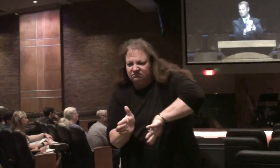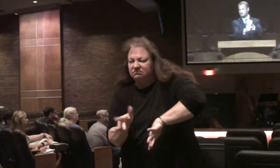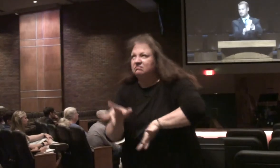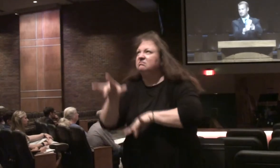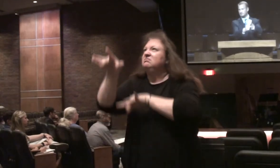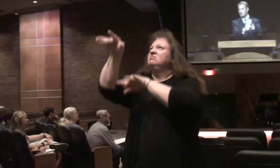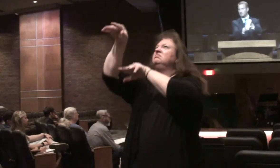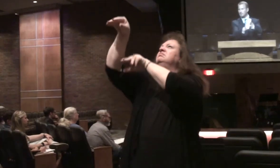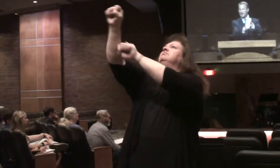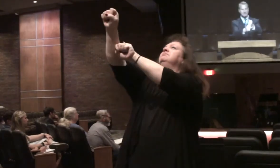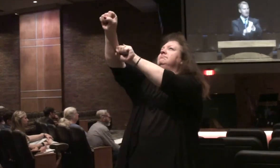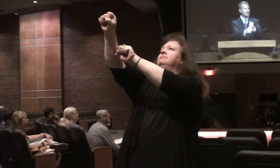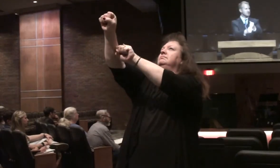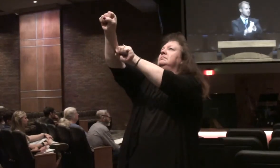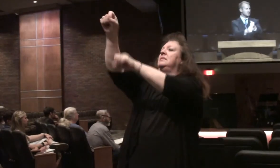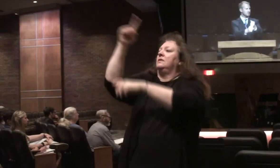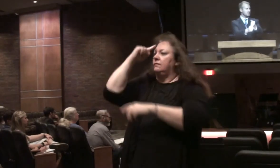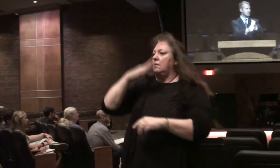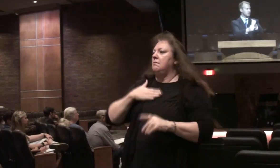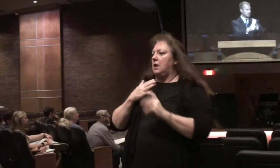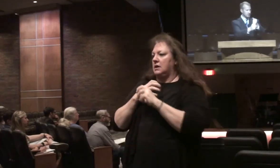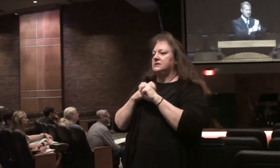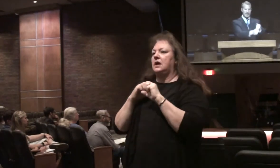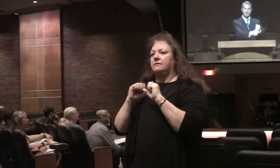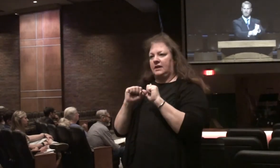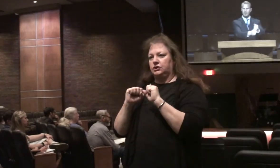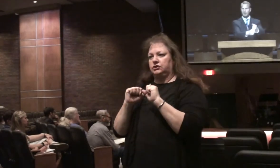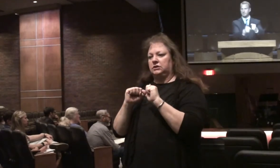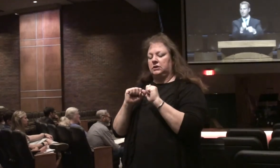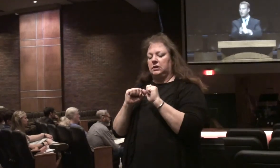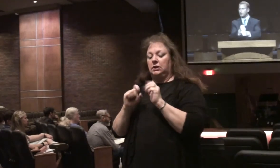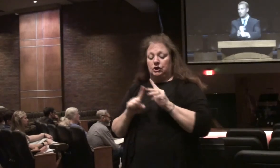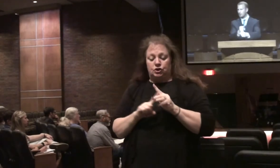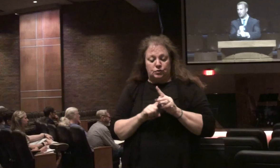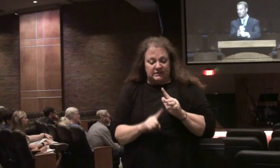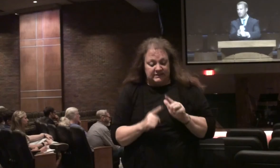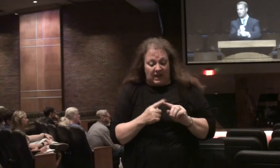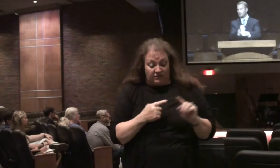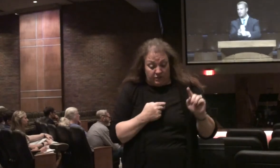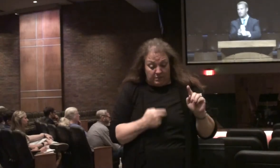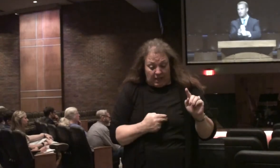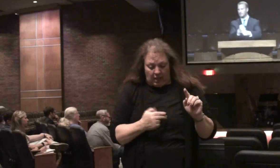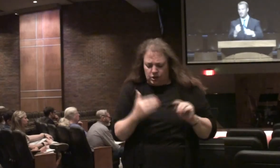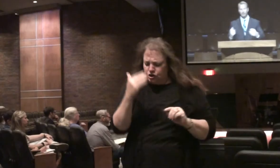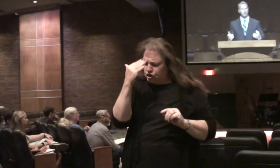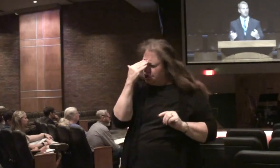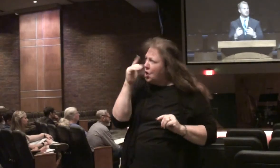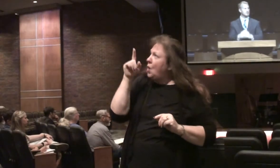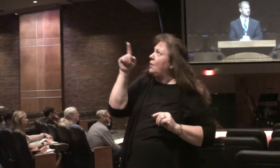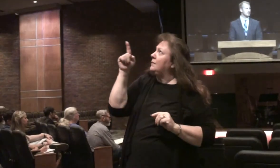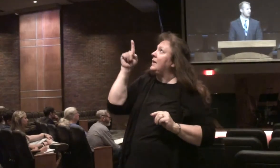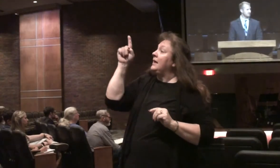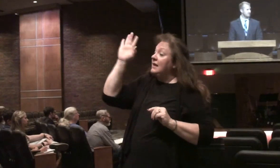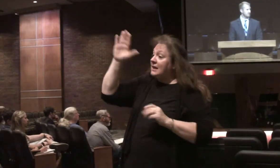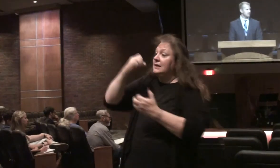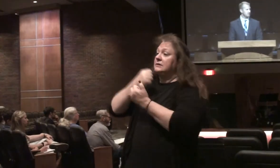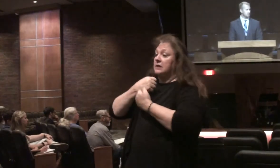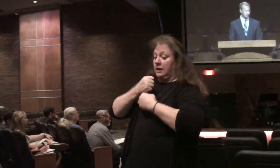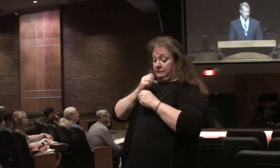alone. For my salvation, to escape from hell, to know the Lord, then he'll produce his